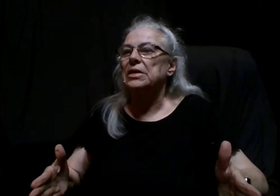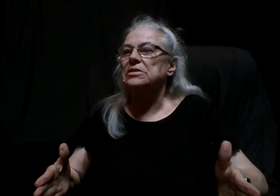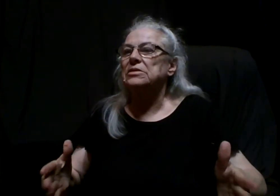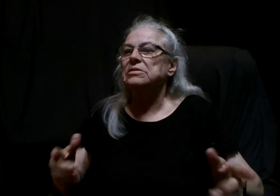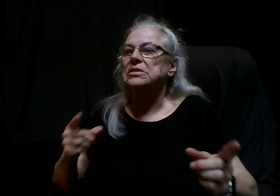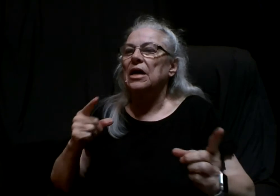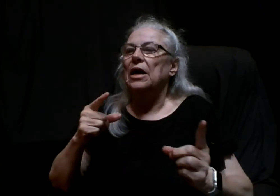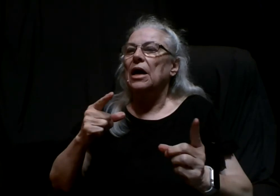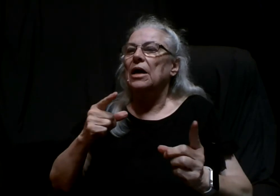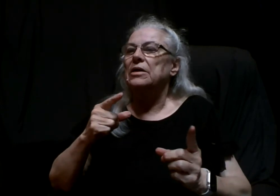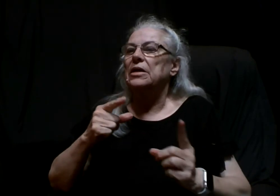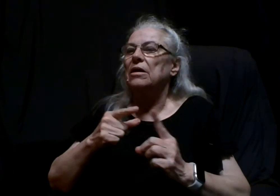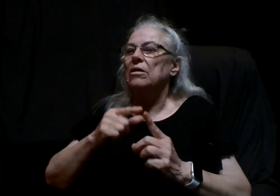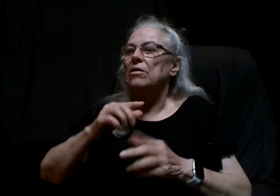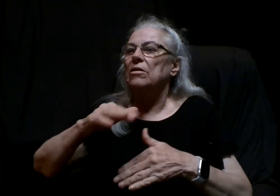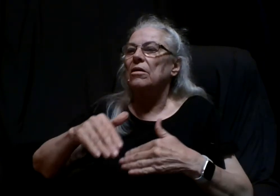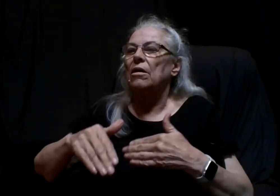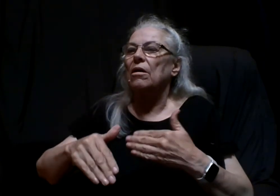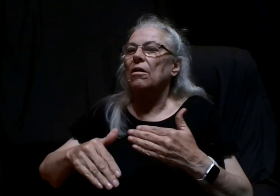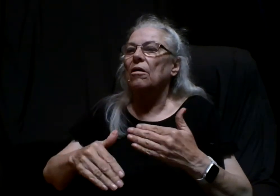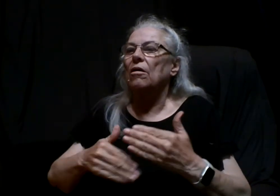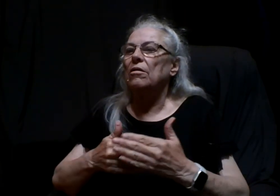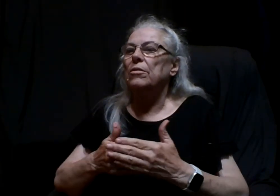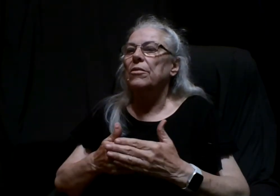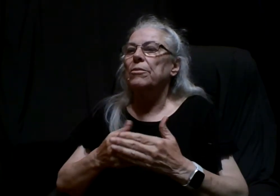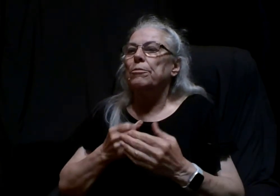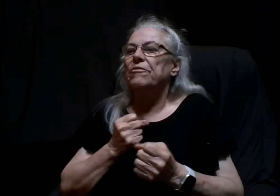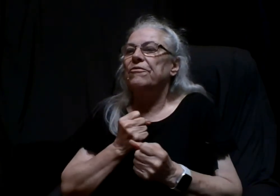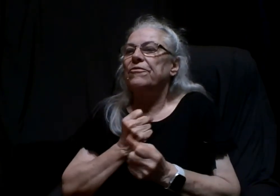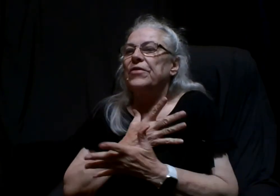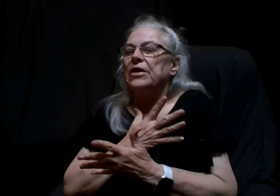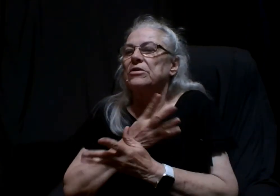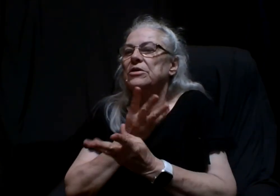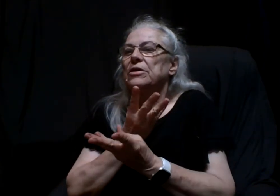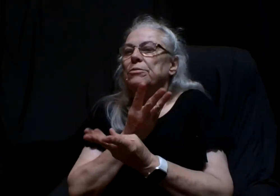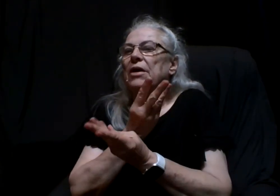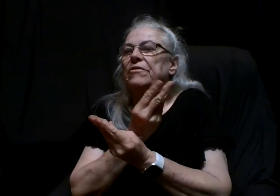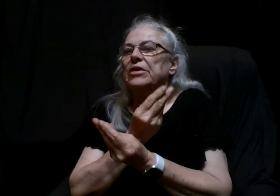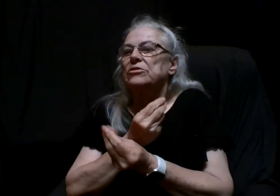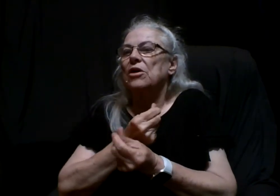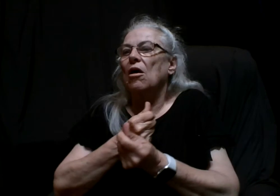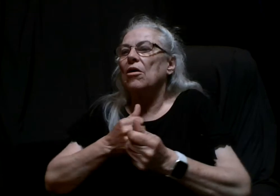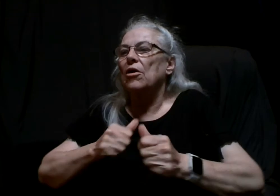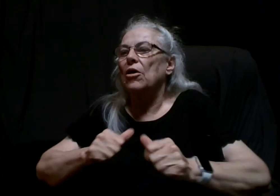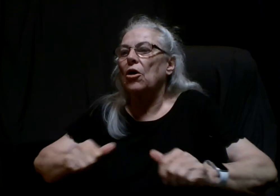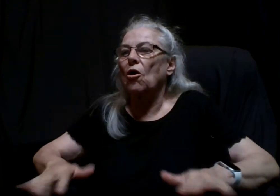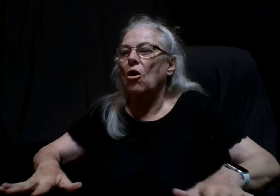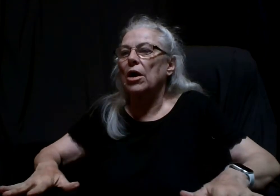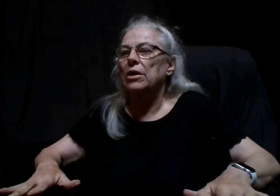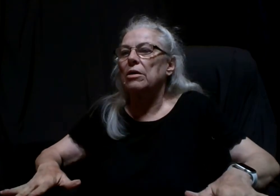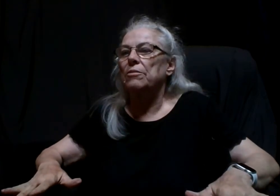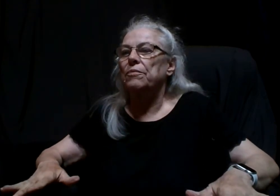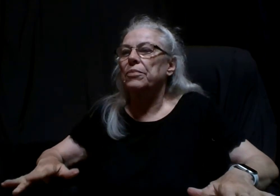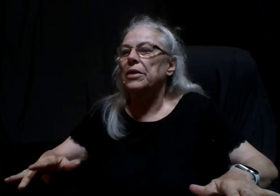enemies until all fears, my fears are gone.